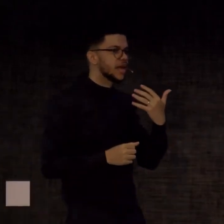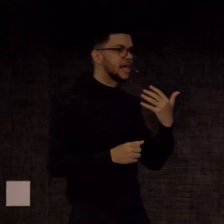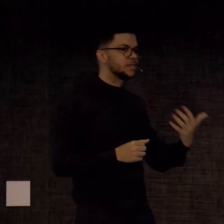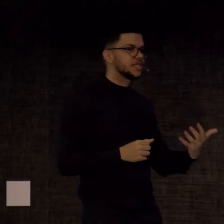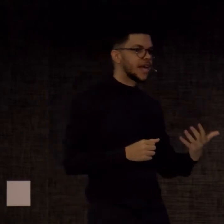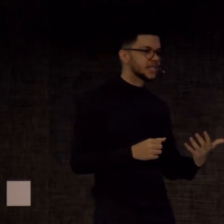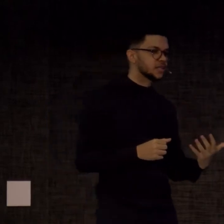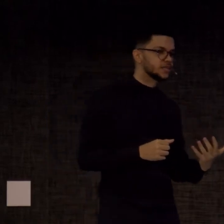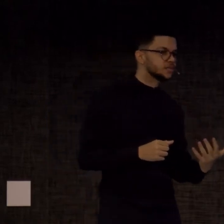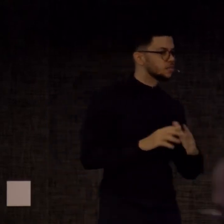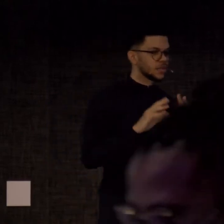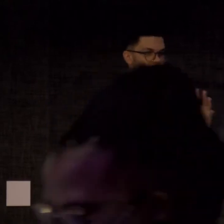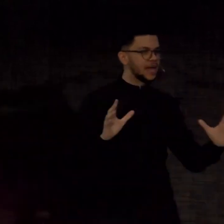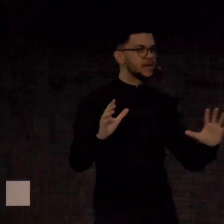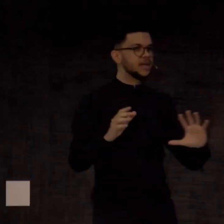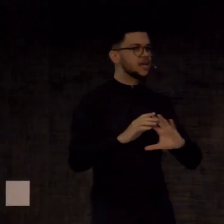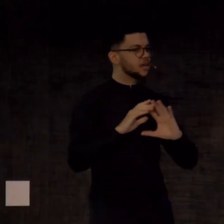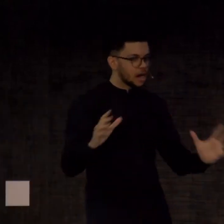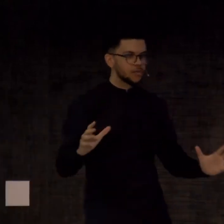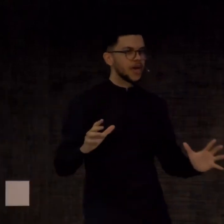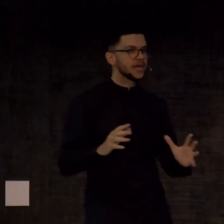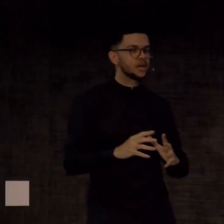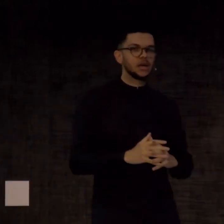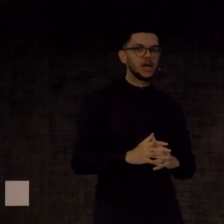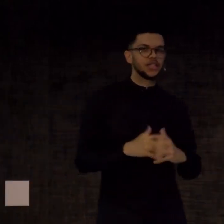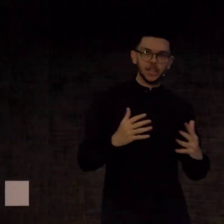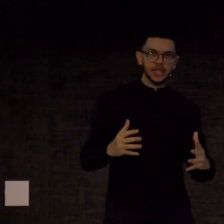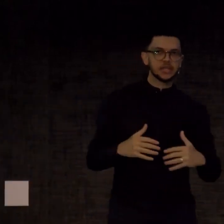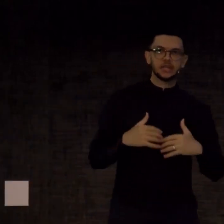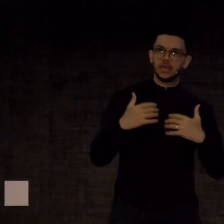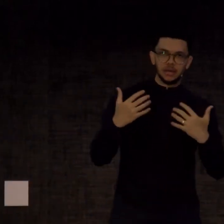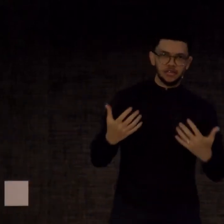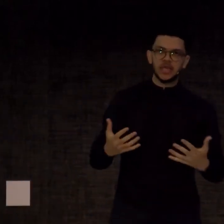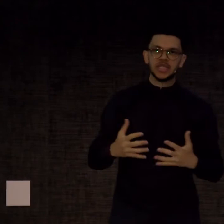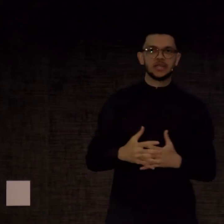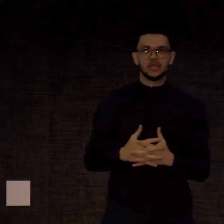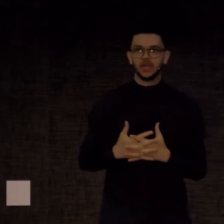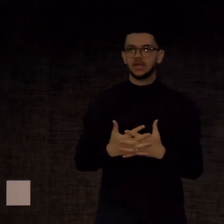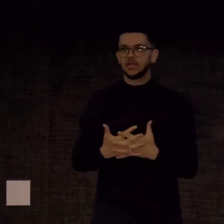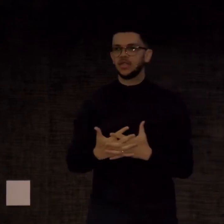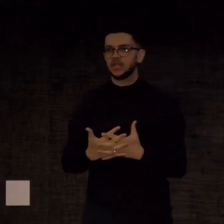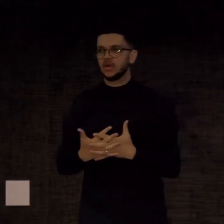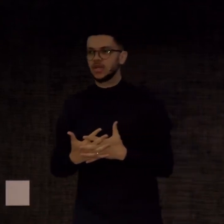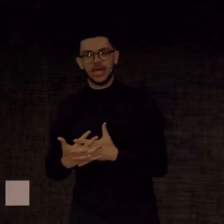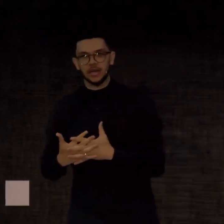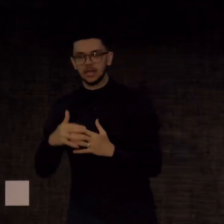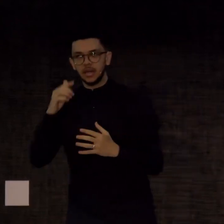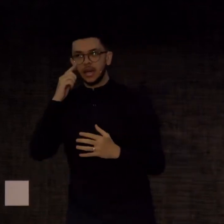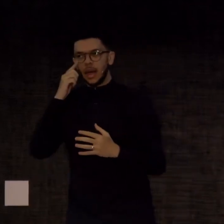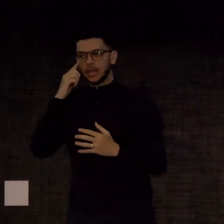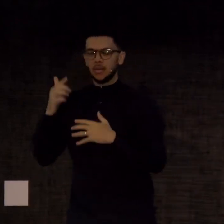Justice L.B. Sachs, pioneer, groundbreaking jurist, former Justice of the Constitutional Court,